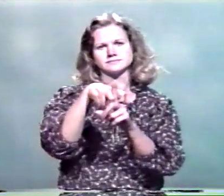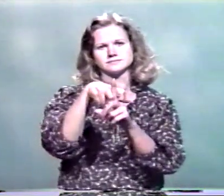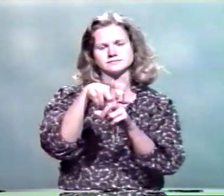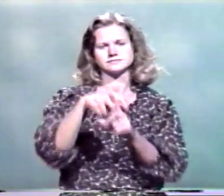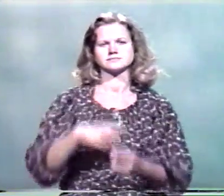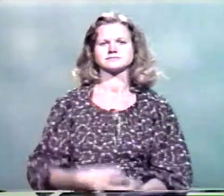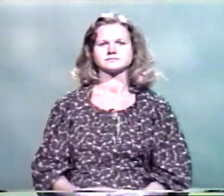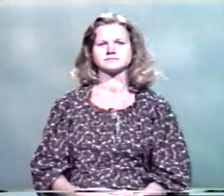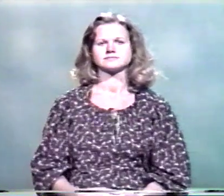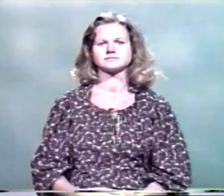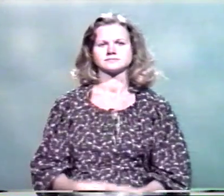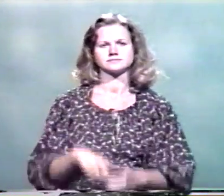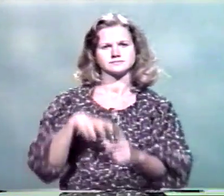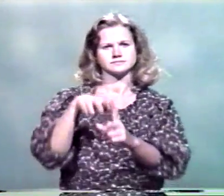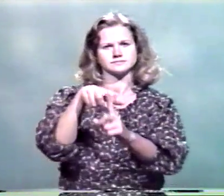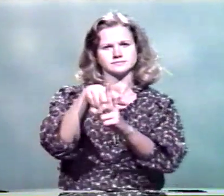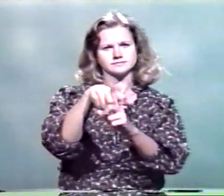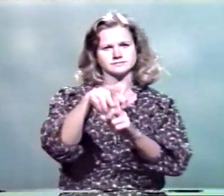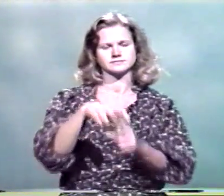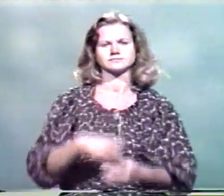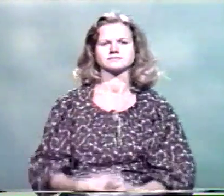To contact a person.